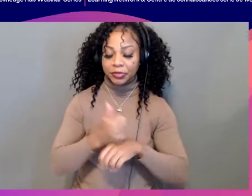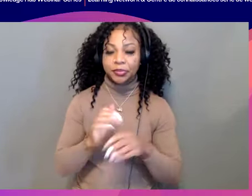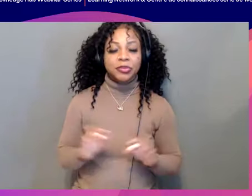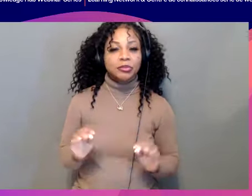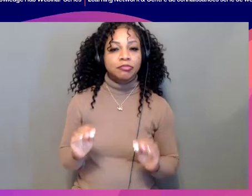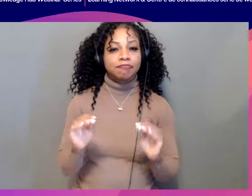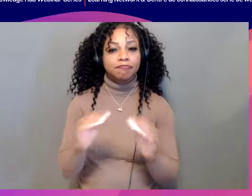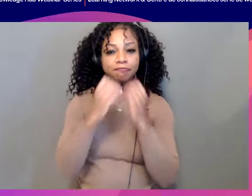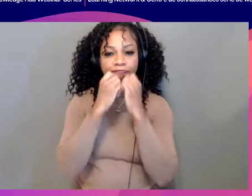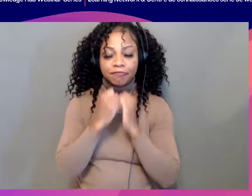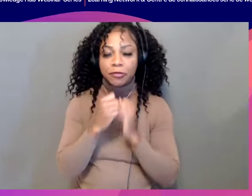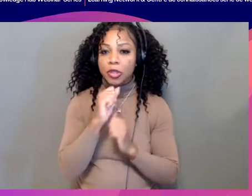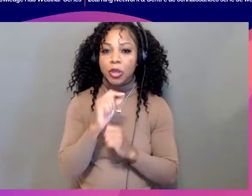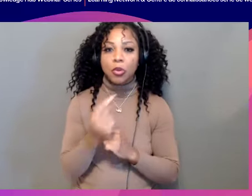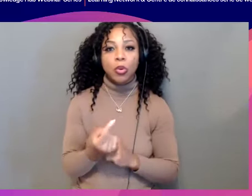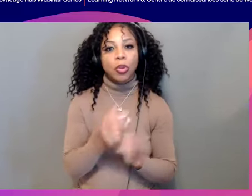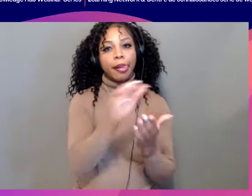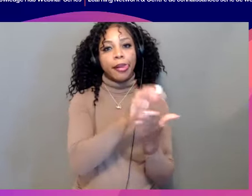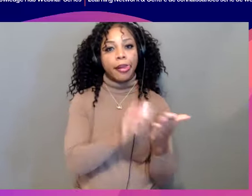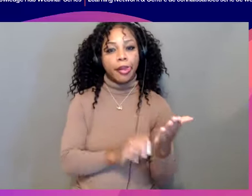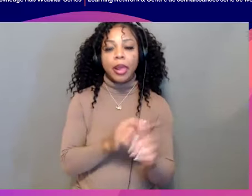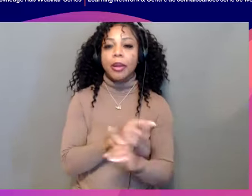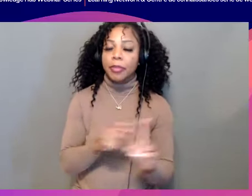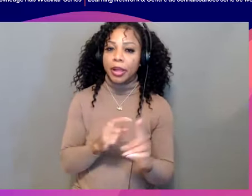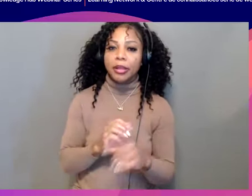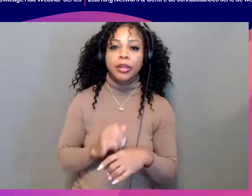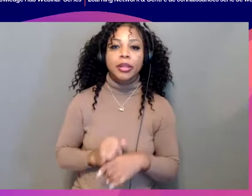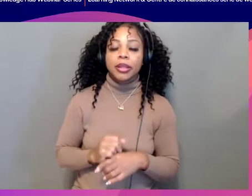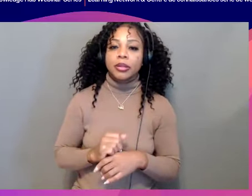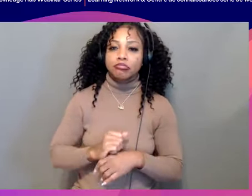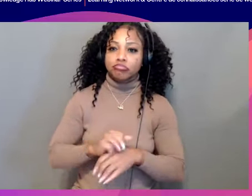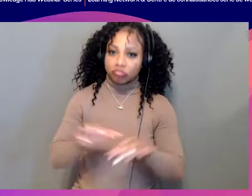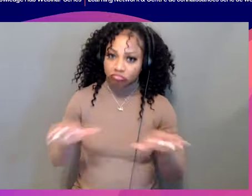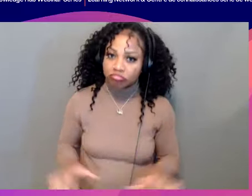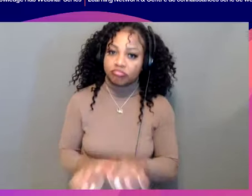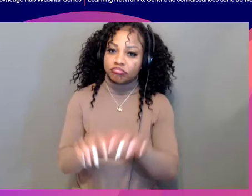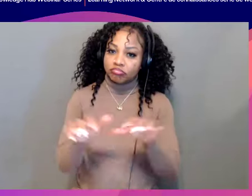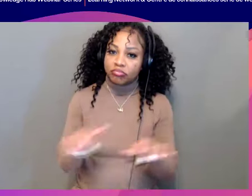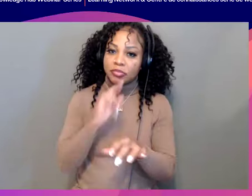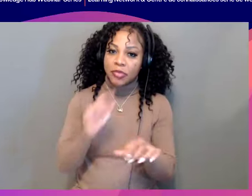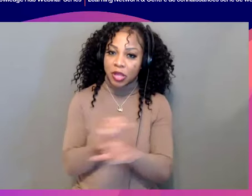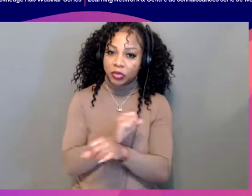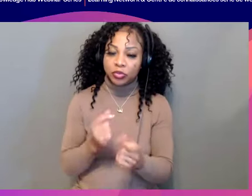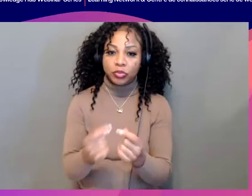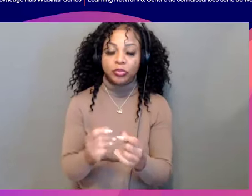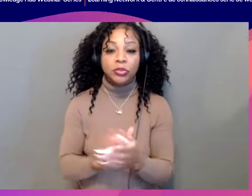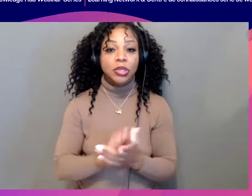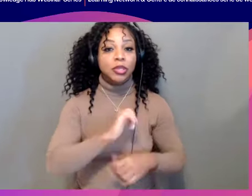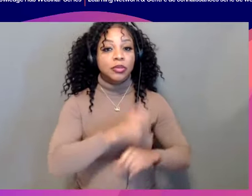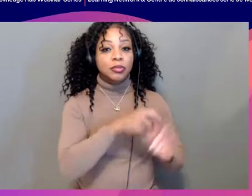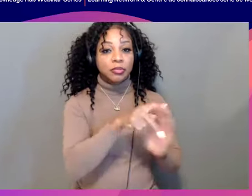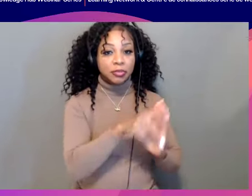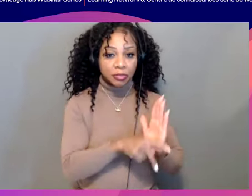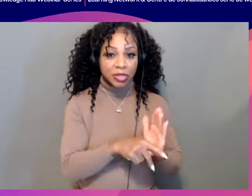implementing meaningful and not just implemented in meaningful ways and not just written on paper. Developing policies and